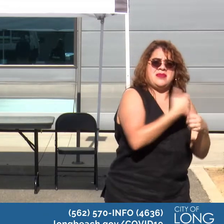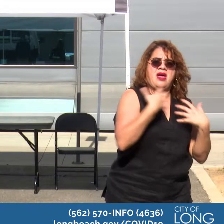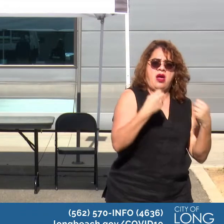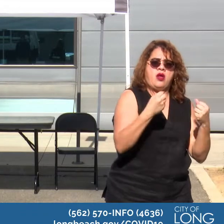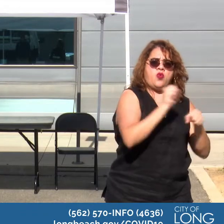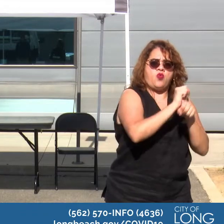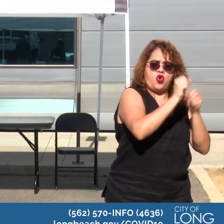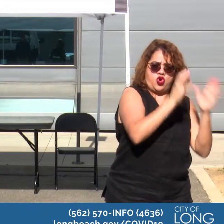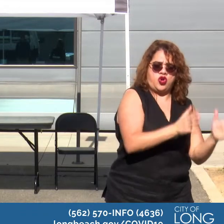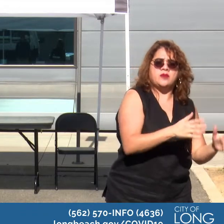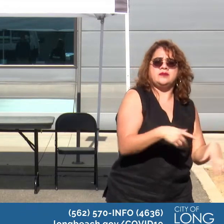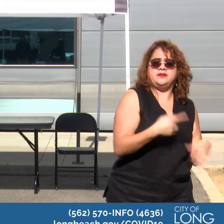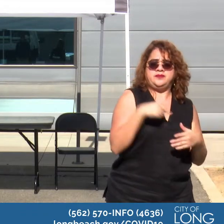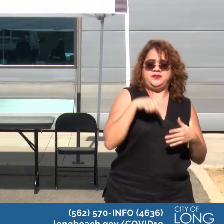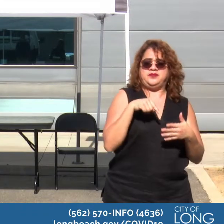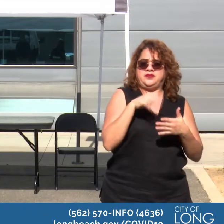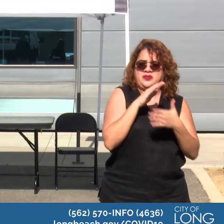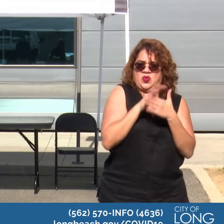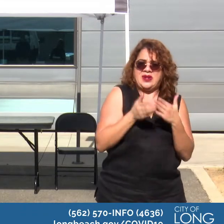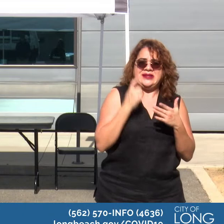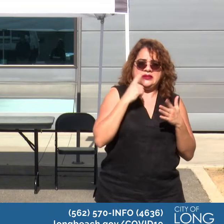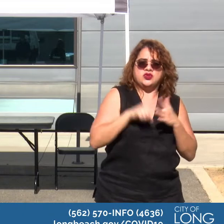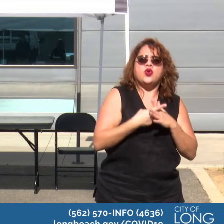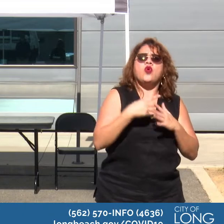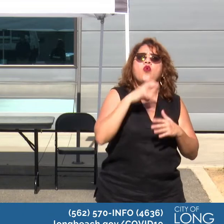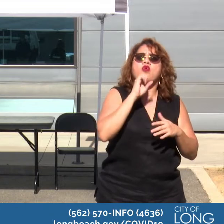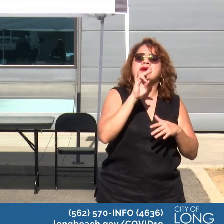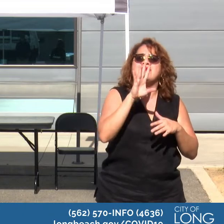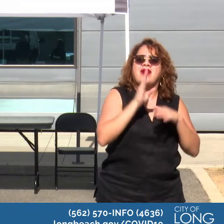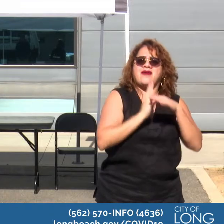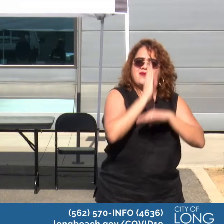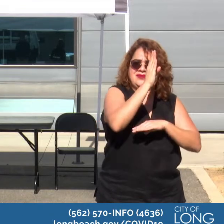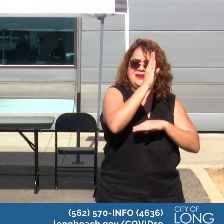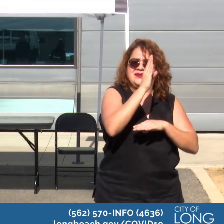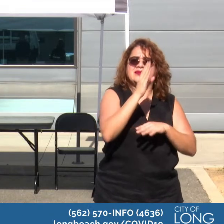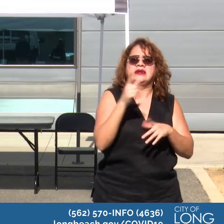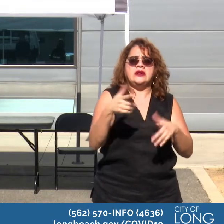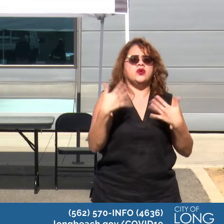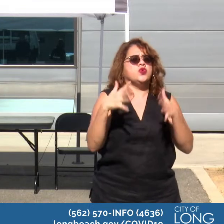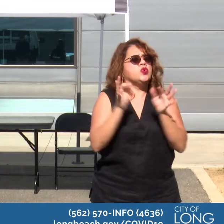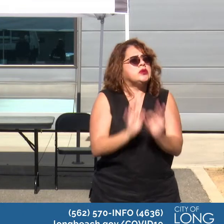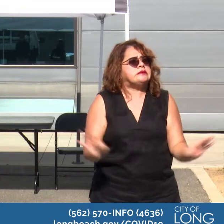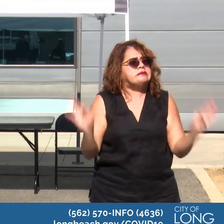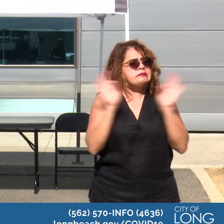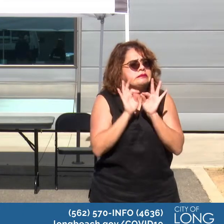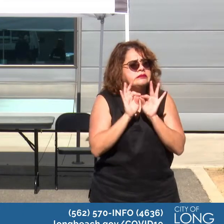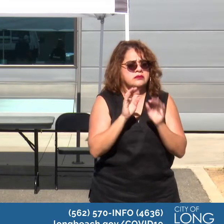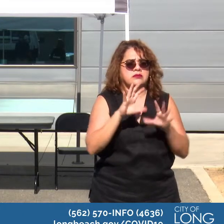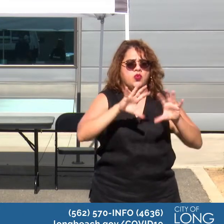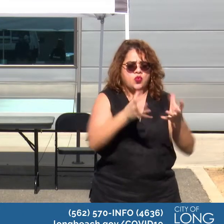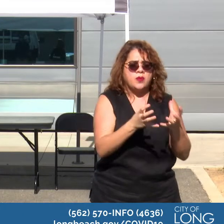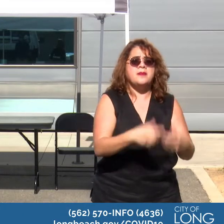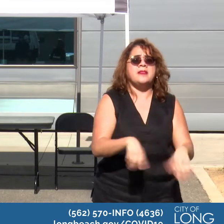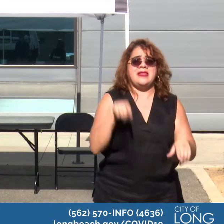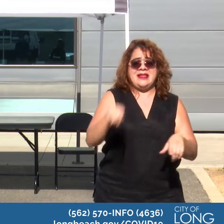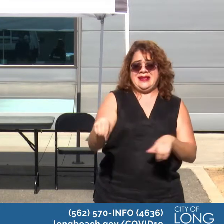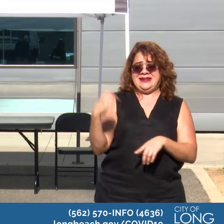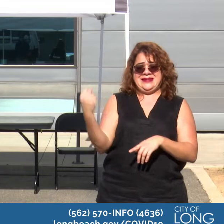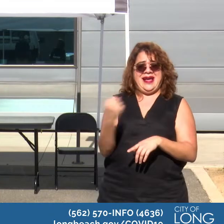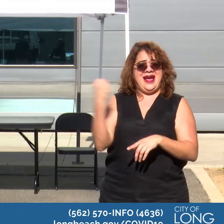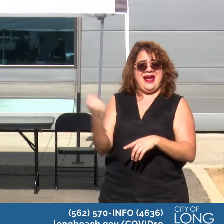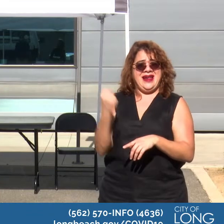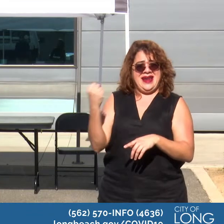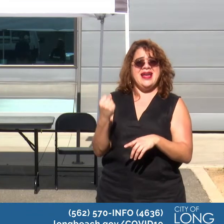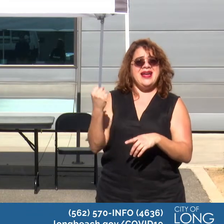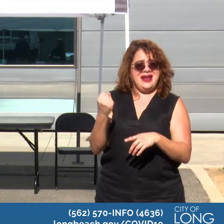as the mayor shared, which is one of our most critical populations. While the Saturdays clinic is full and we'll be notifying people who are on the